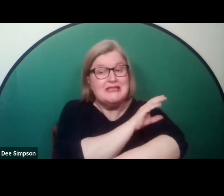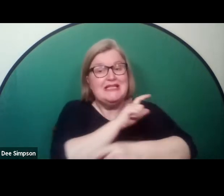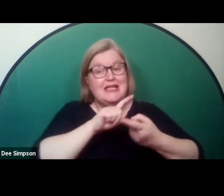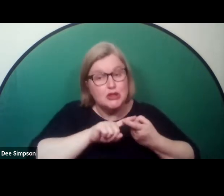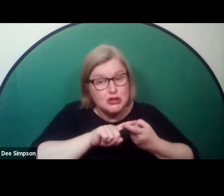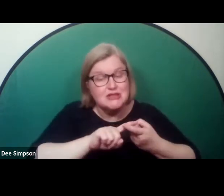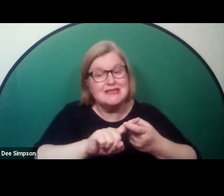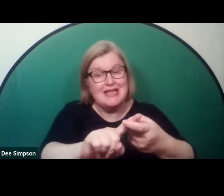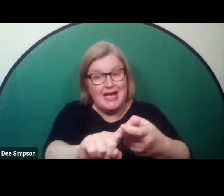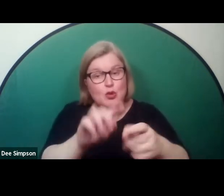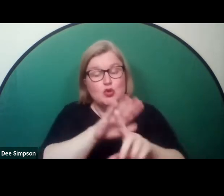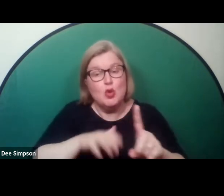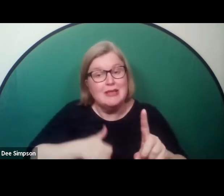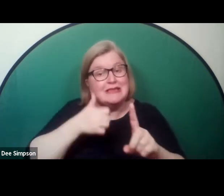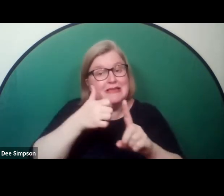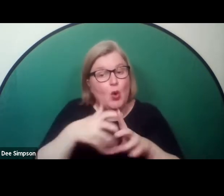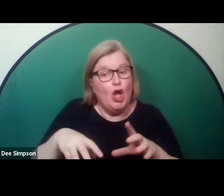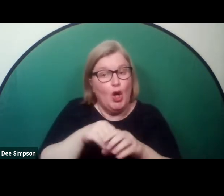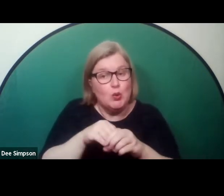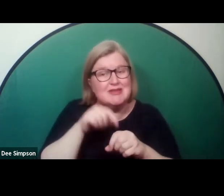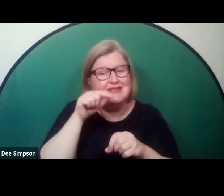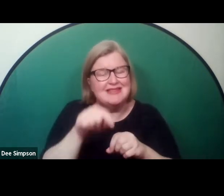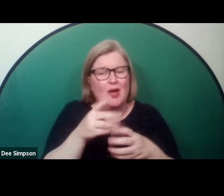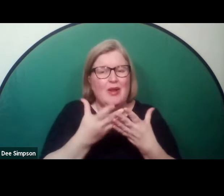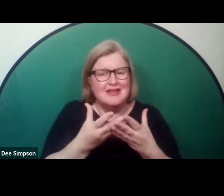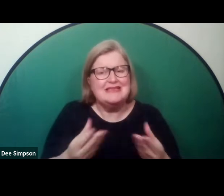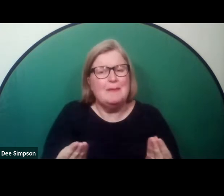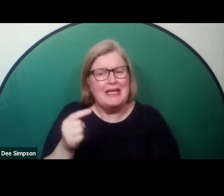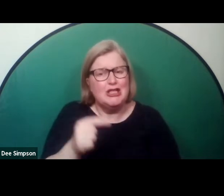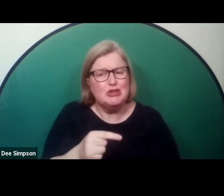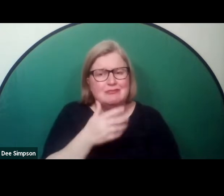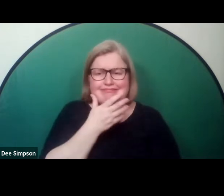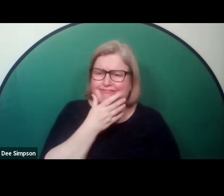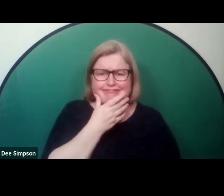capacity to support inclusion will diminish, and that's something we really don't want to happen.